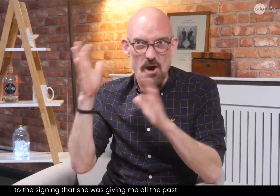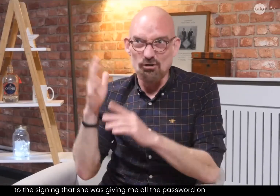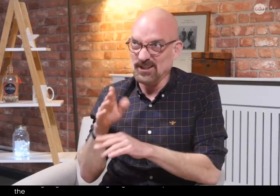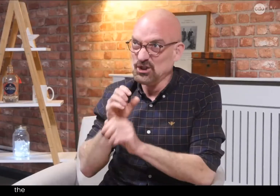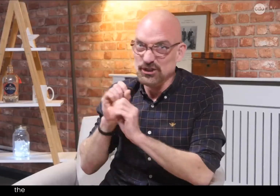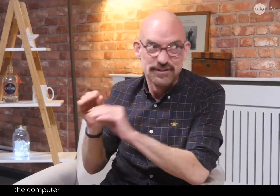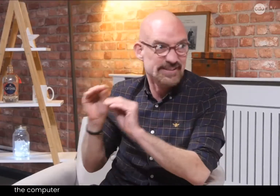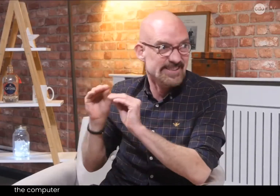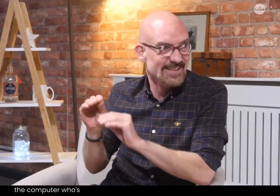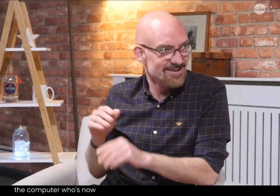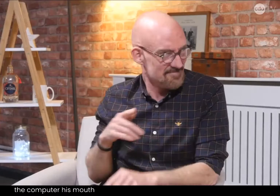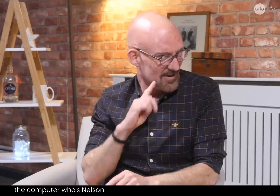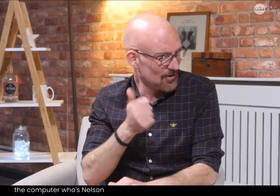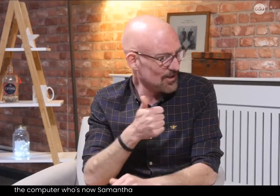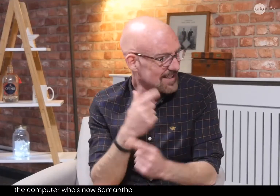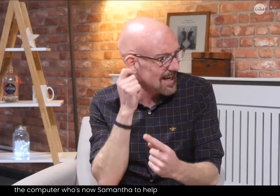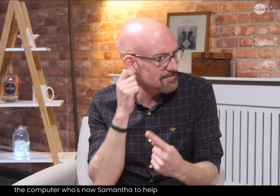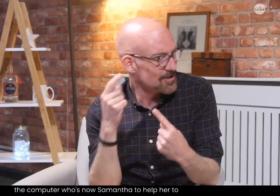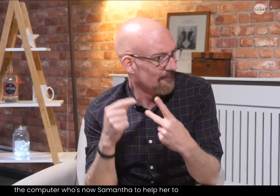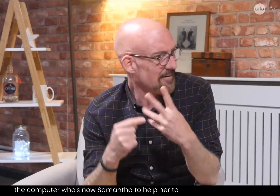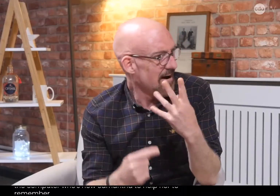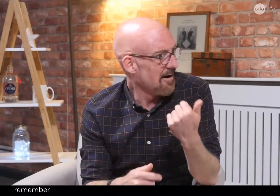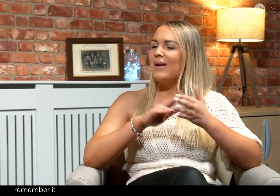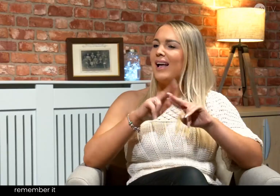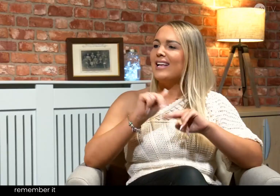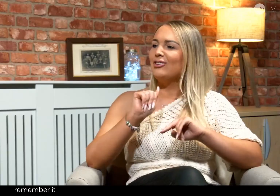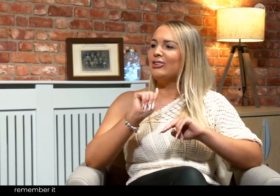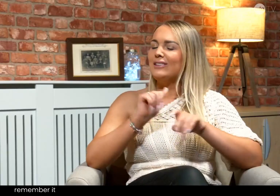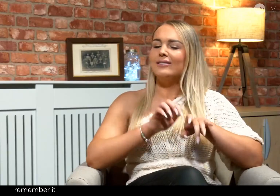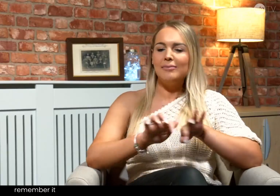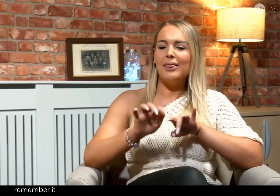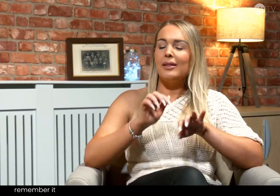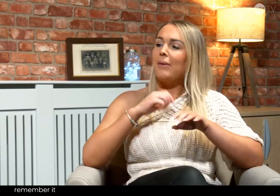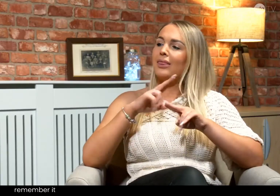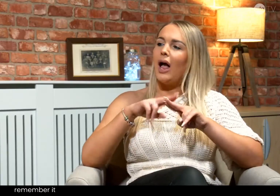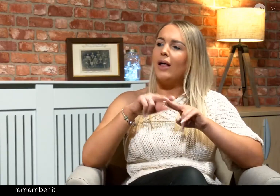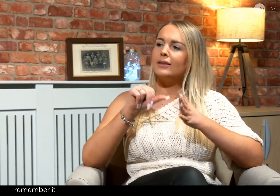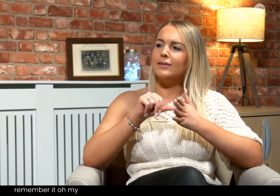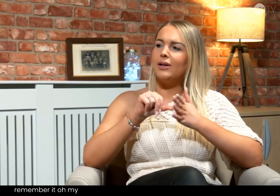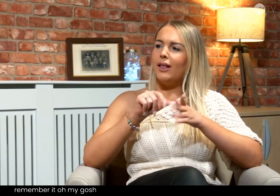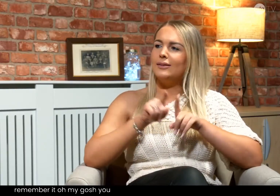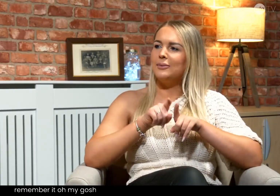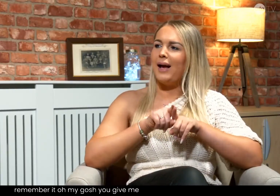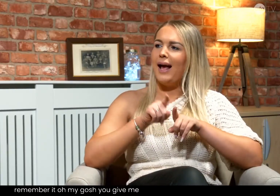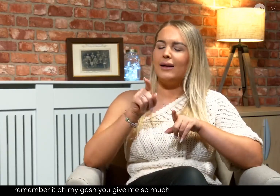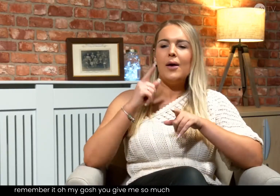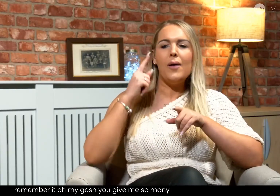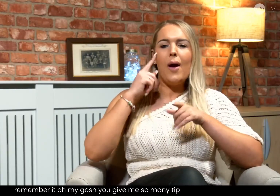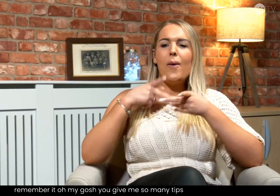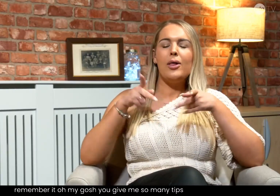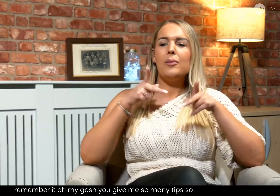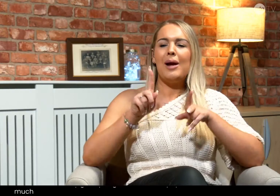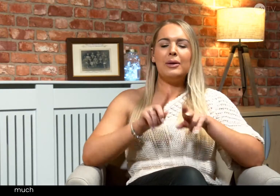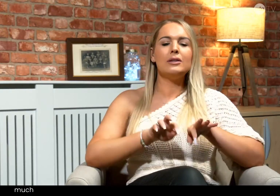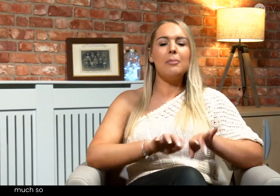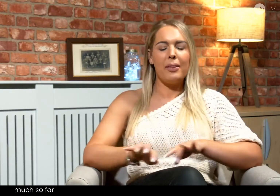to help her to remember it. Oh my gosh, you give me so many tips so far. And my dad as well,